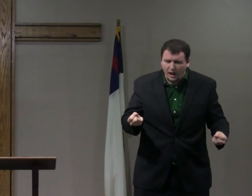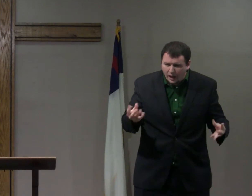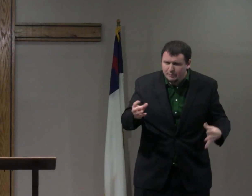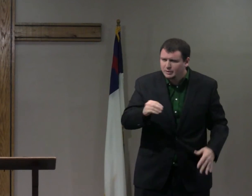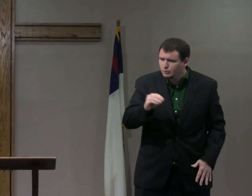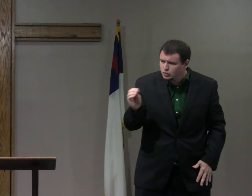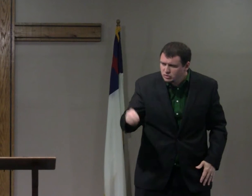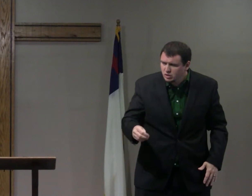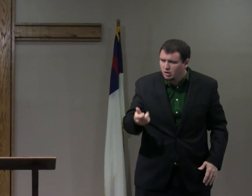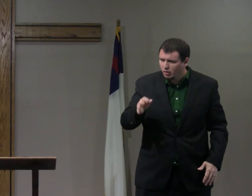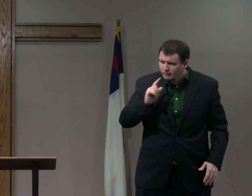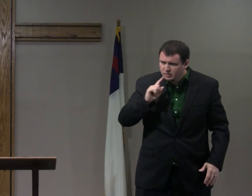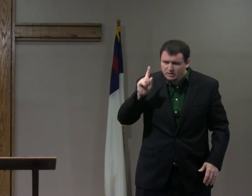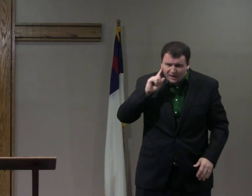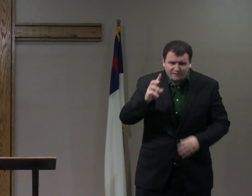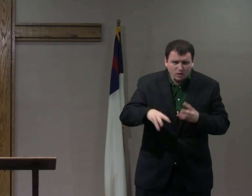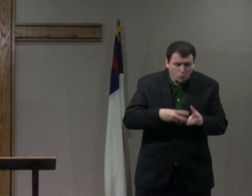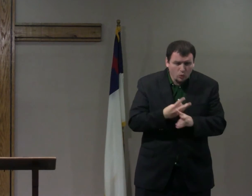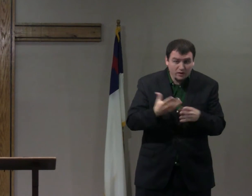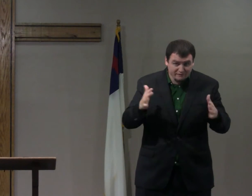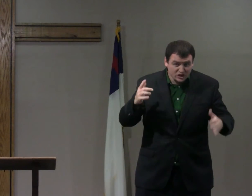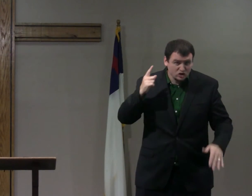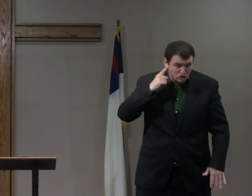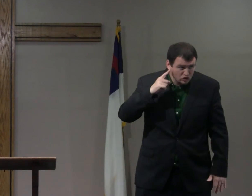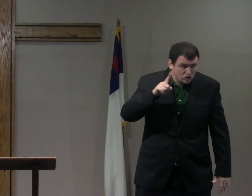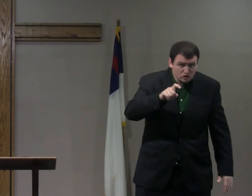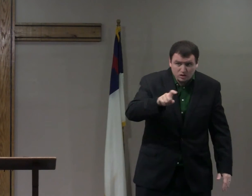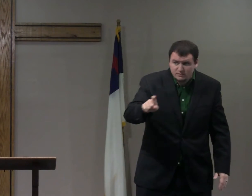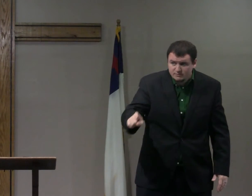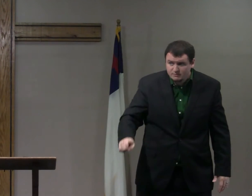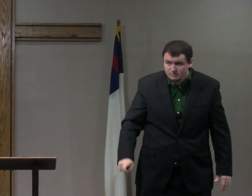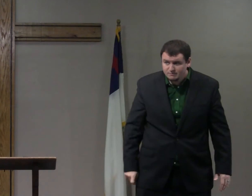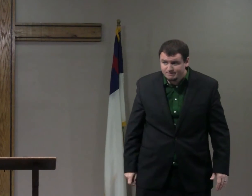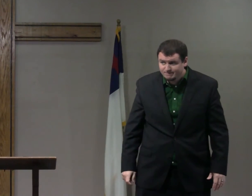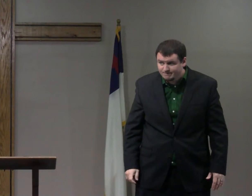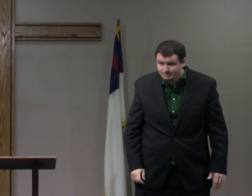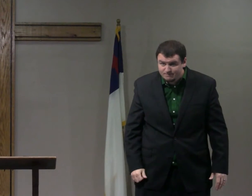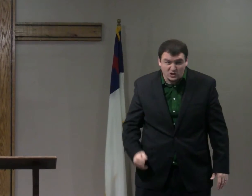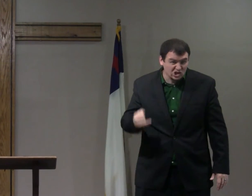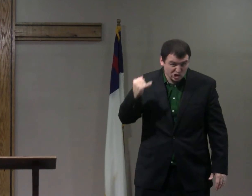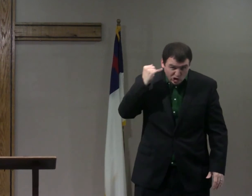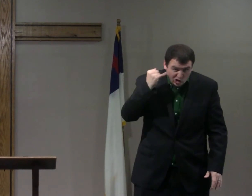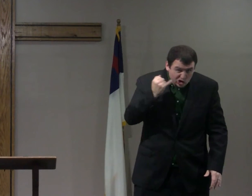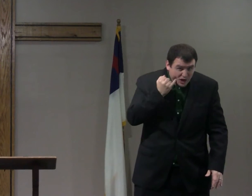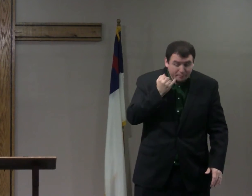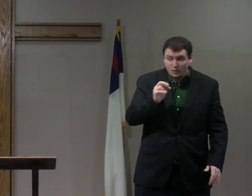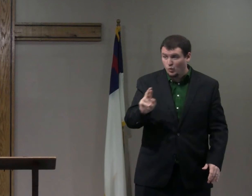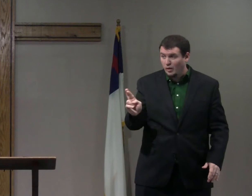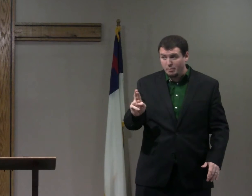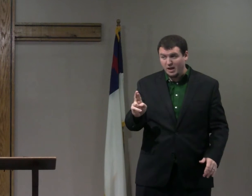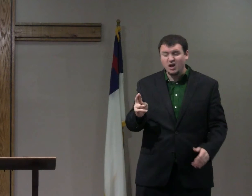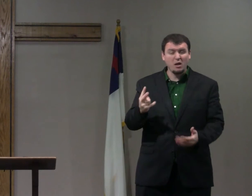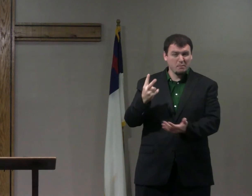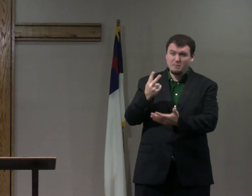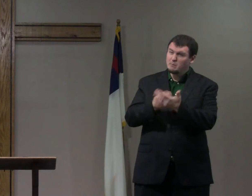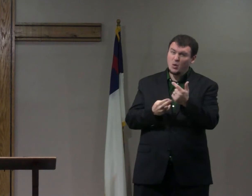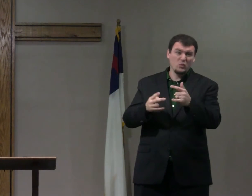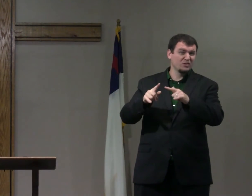But do you know the percentage of death who